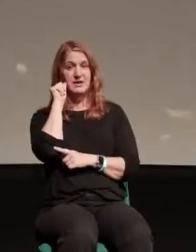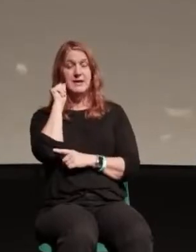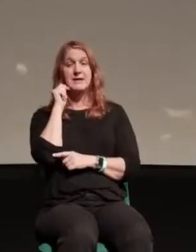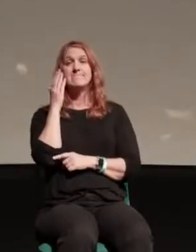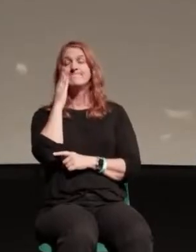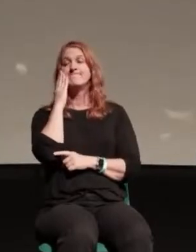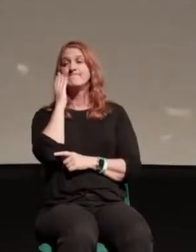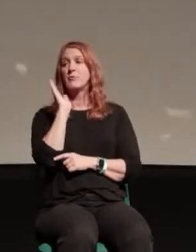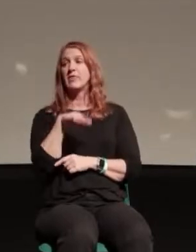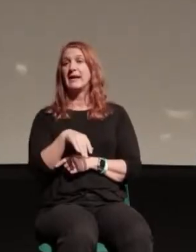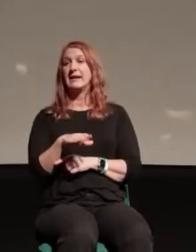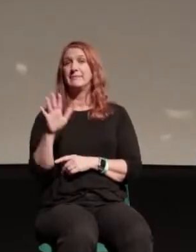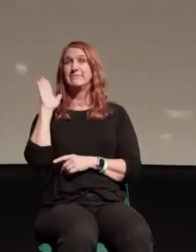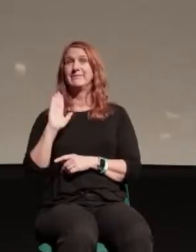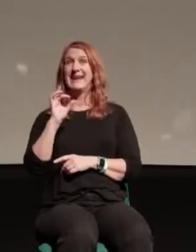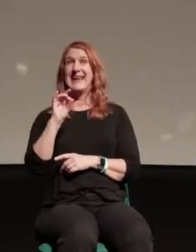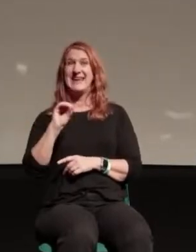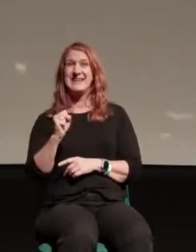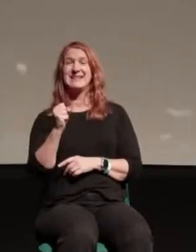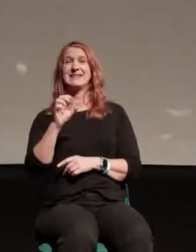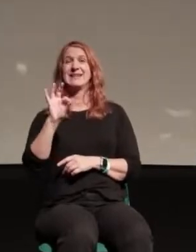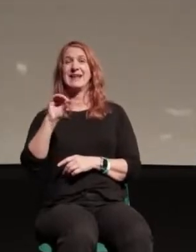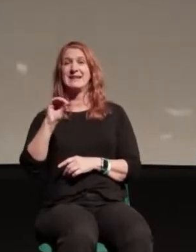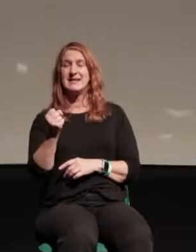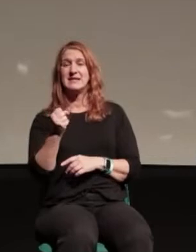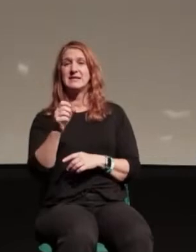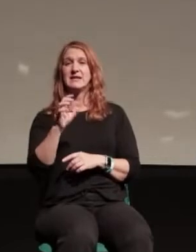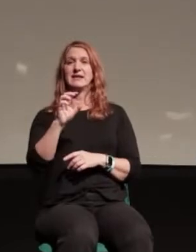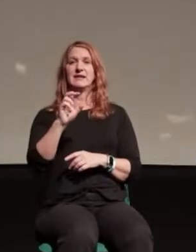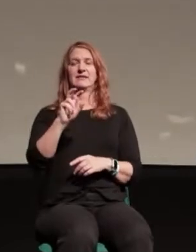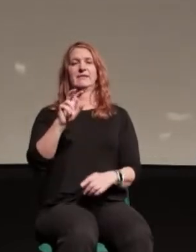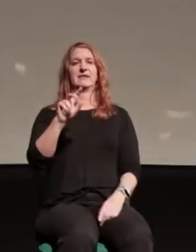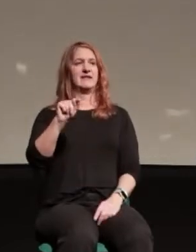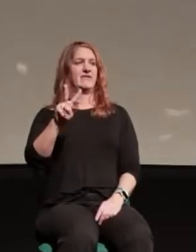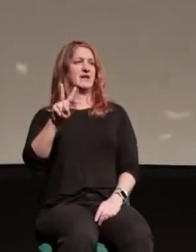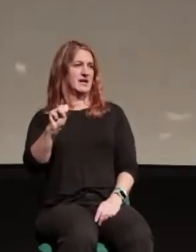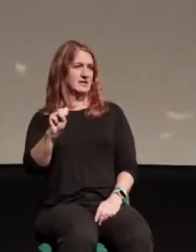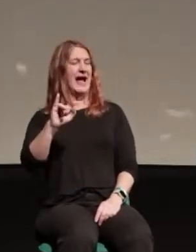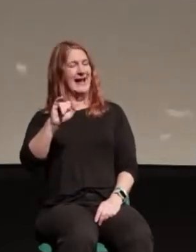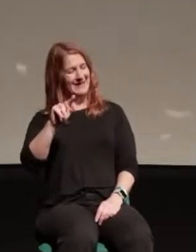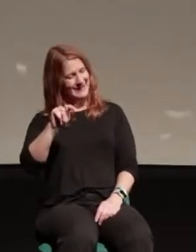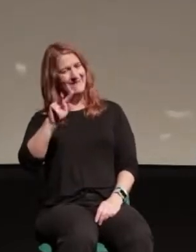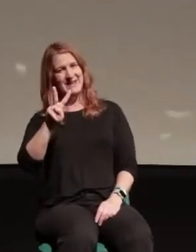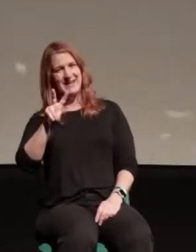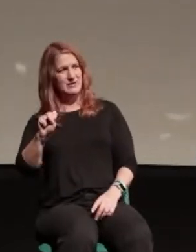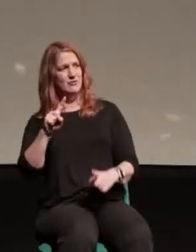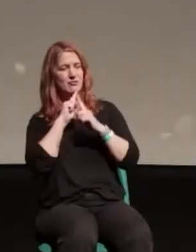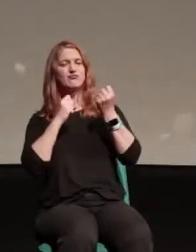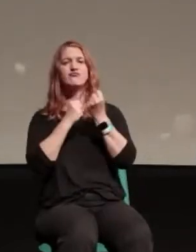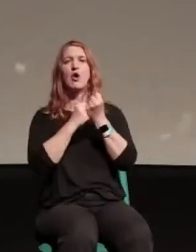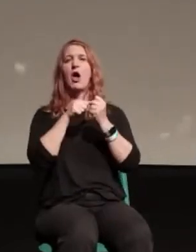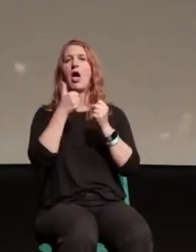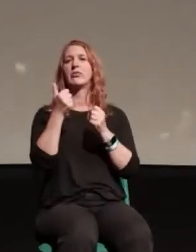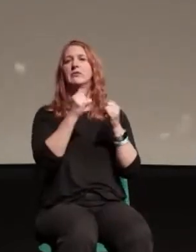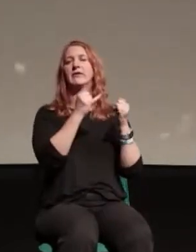In the late 80s and the early 90s, ITVS was able to fund extraordinarily radical filmmaking before they were